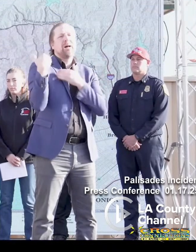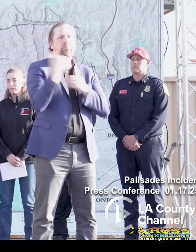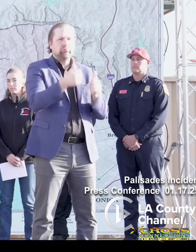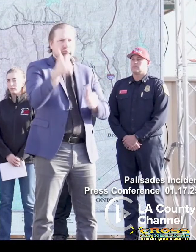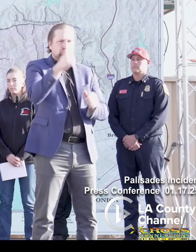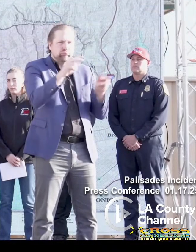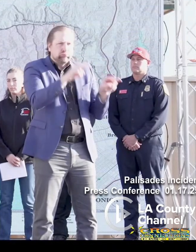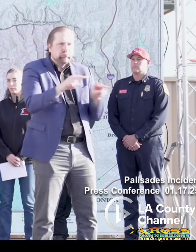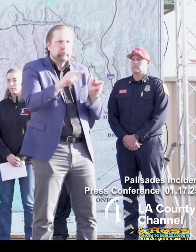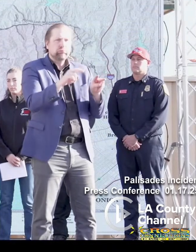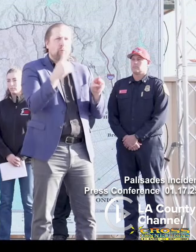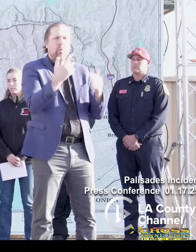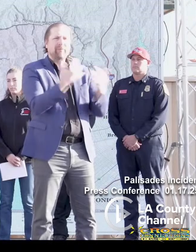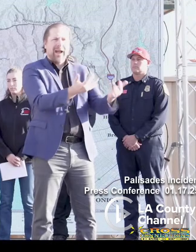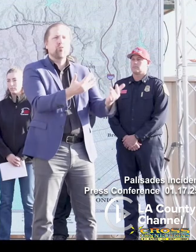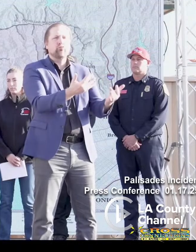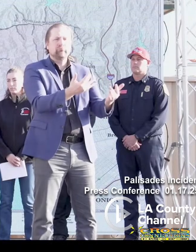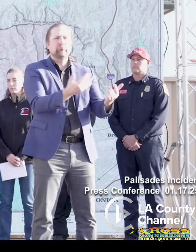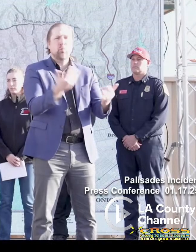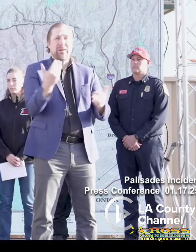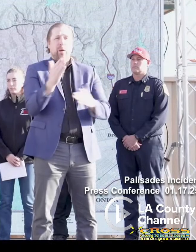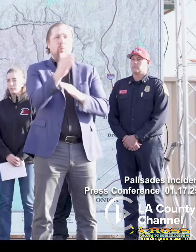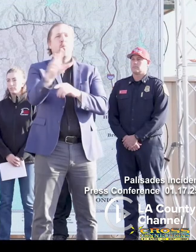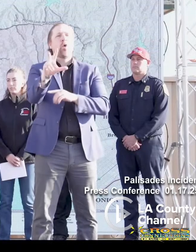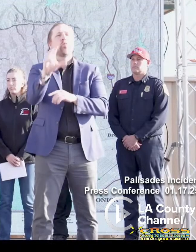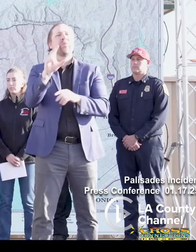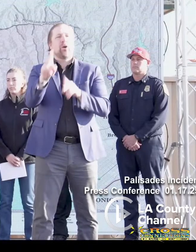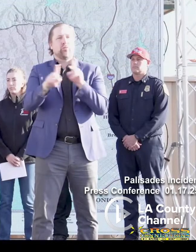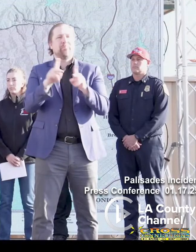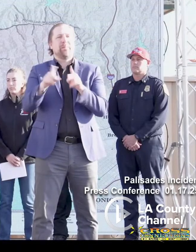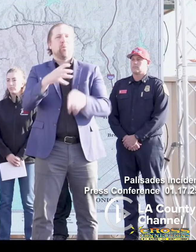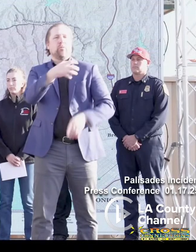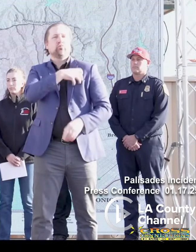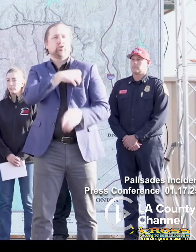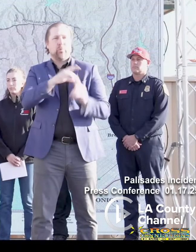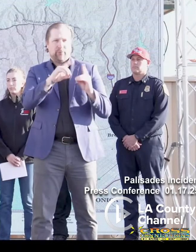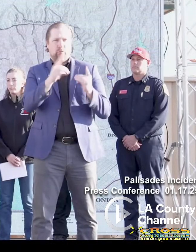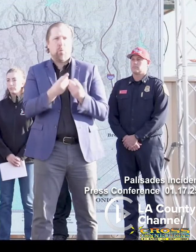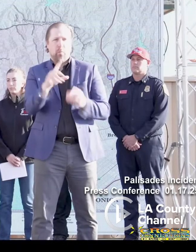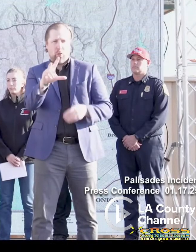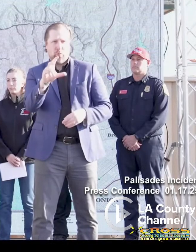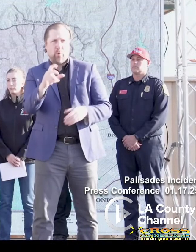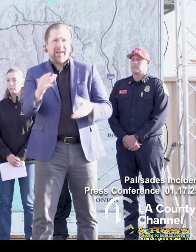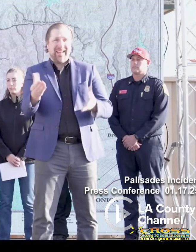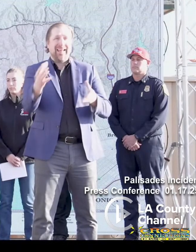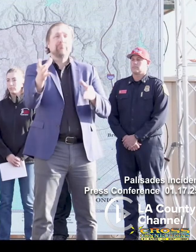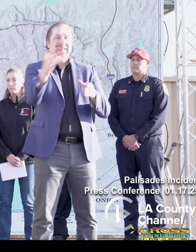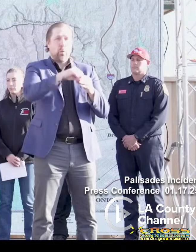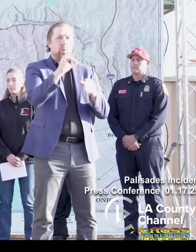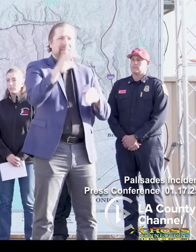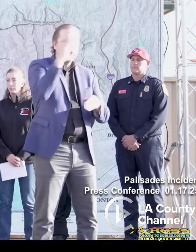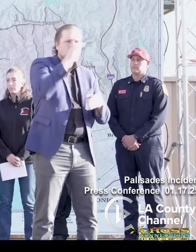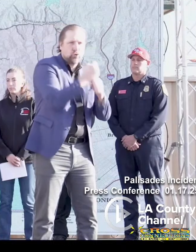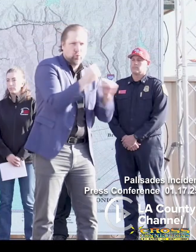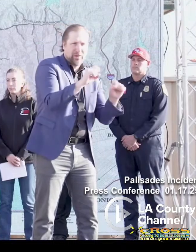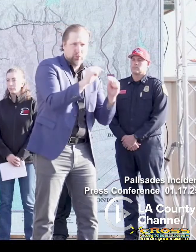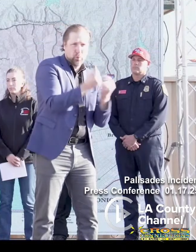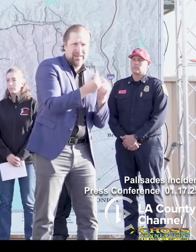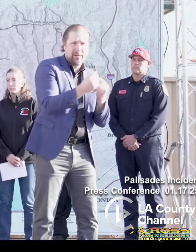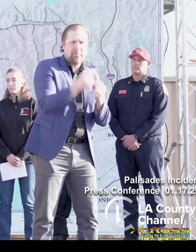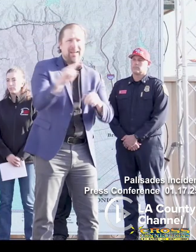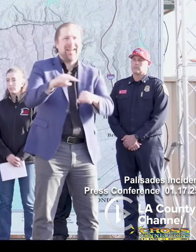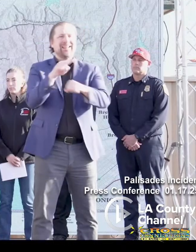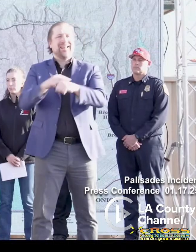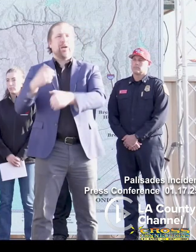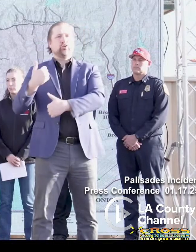We have more than 300 personnel from the Sheriff Department, including the search and rescue team, our National Guards